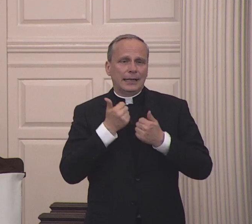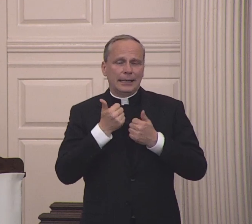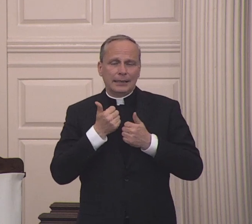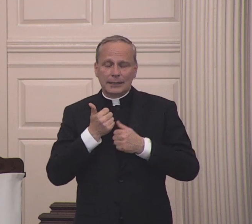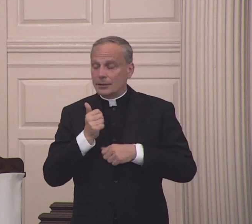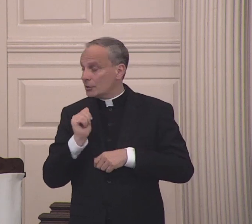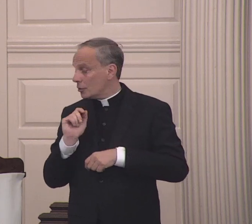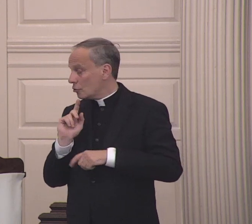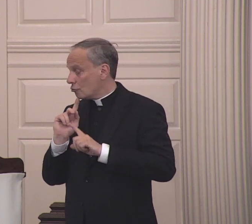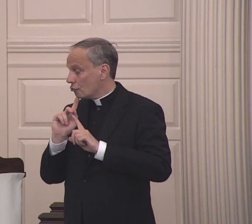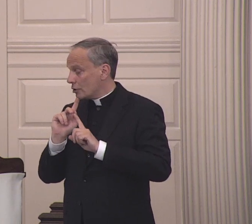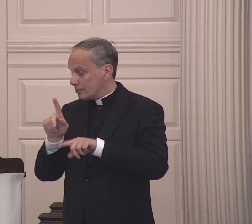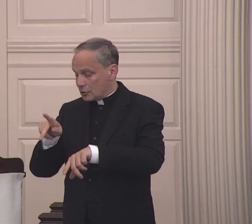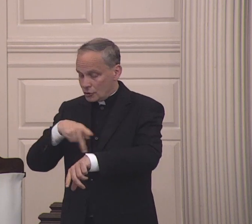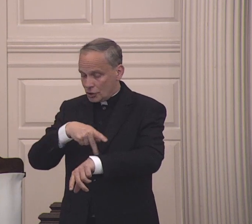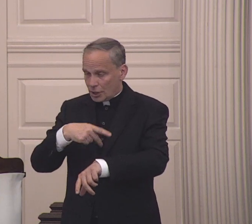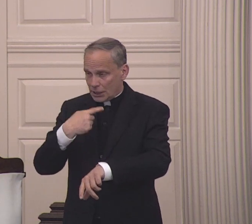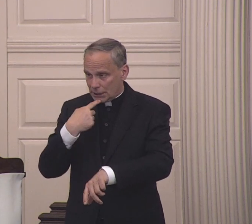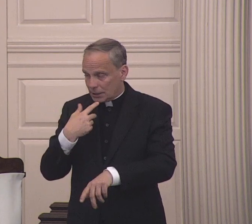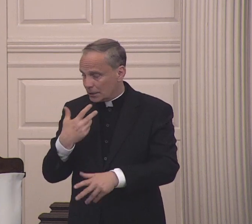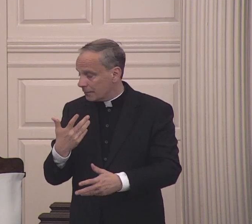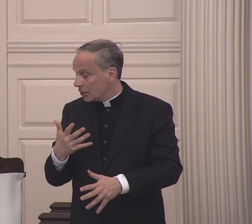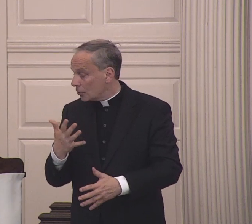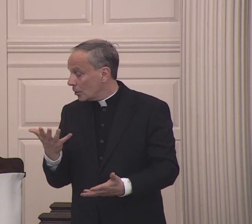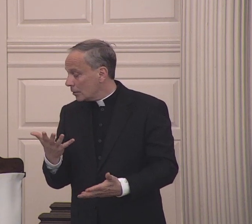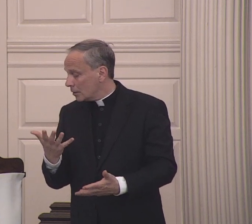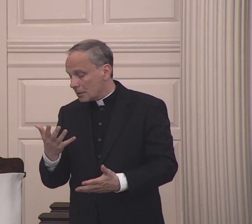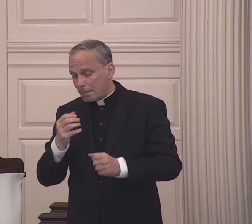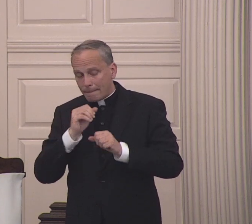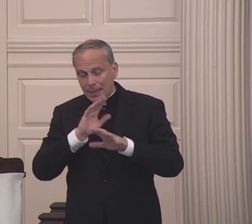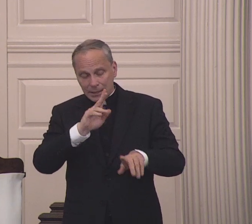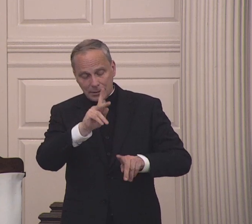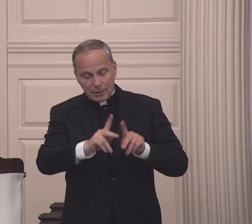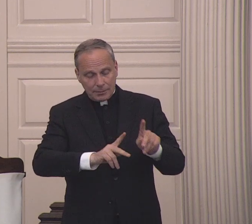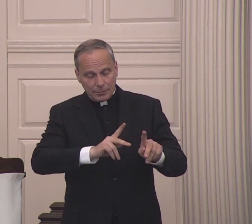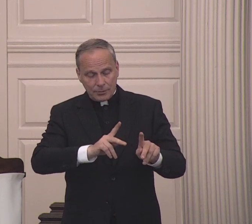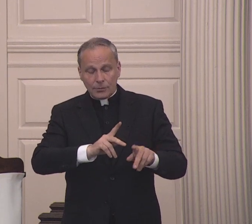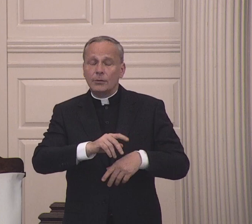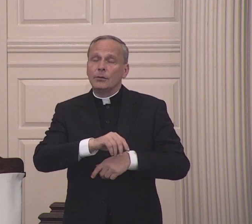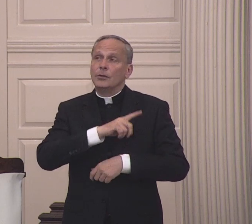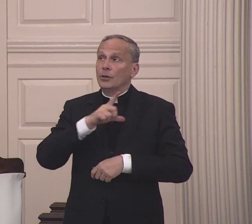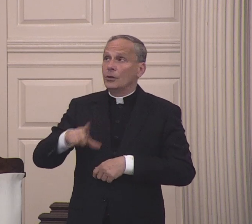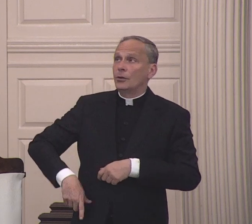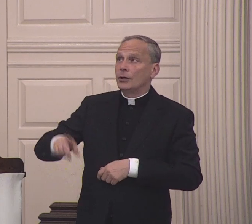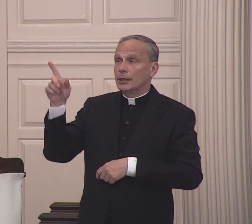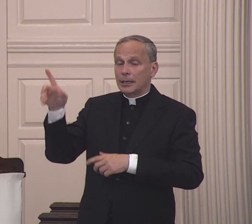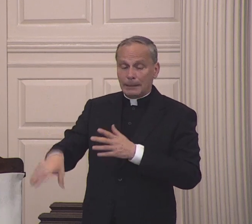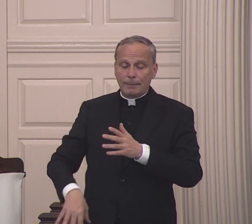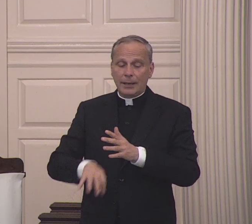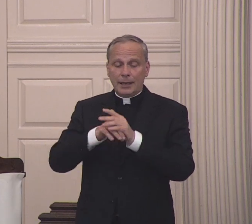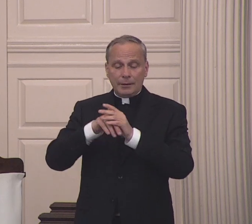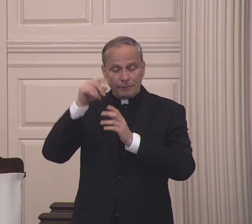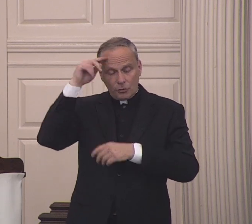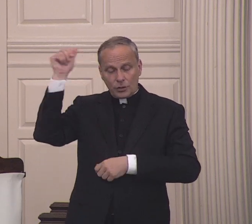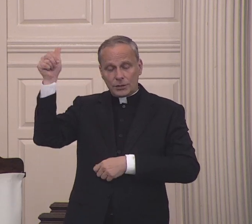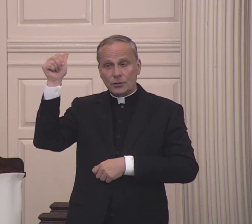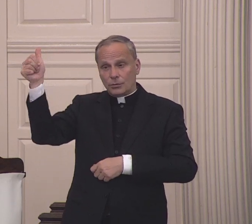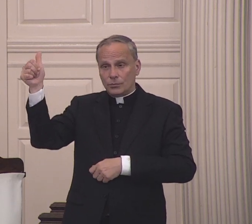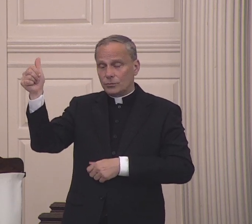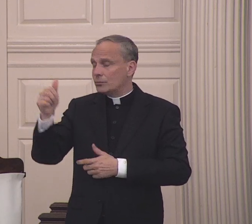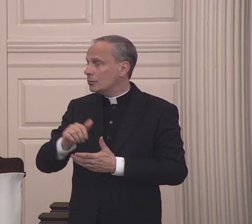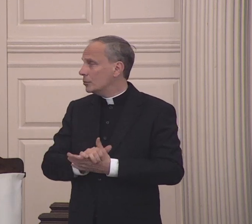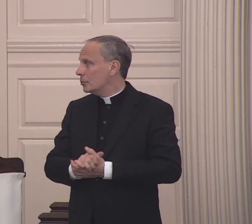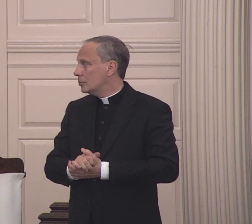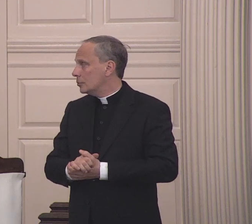response to the responsorial psalm has said, "Blessed the people the Lord has chosen to be his